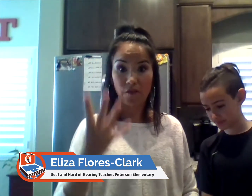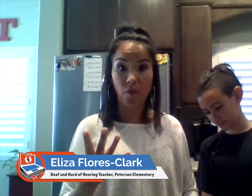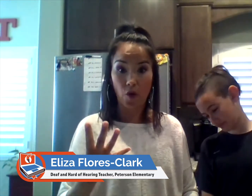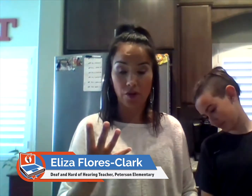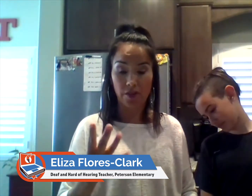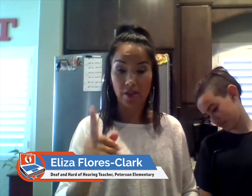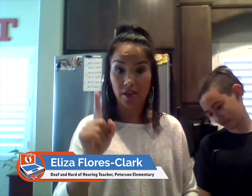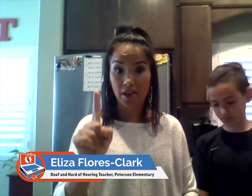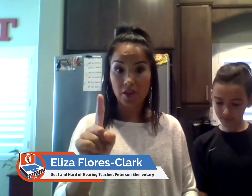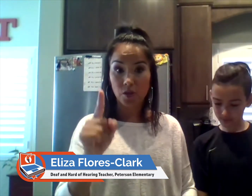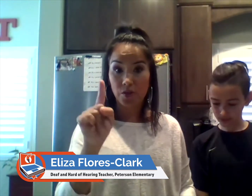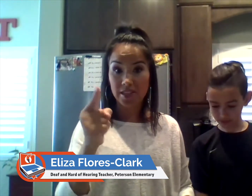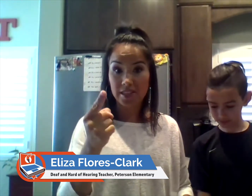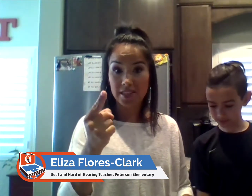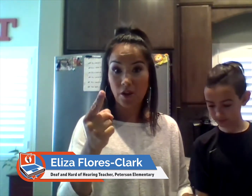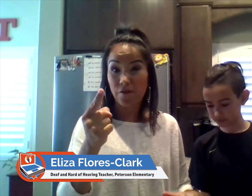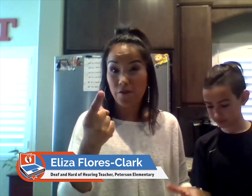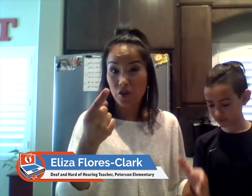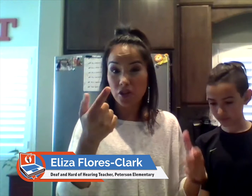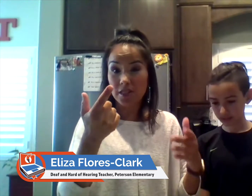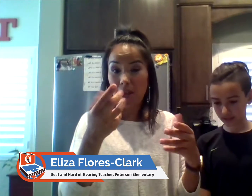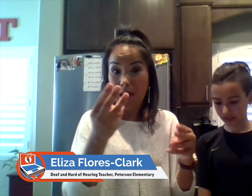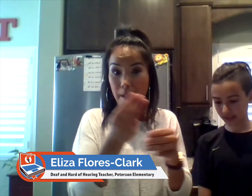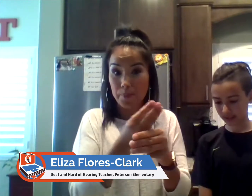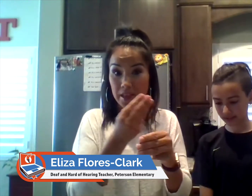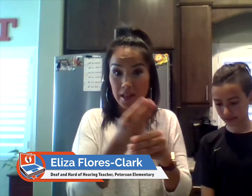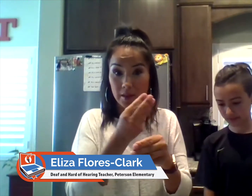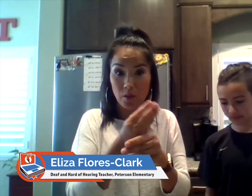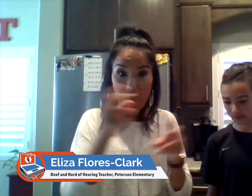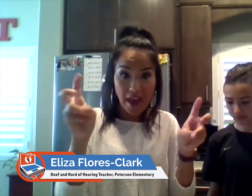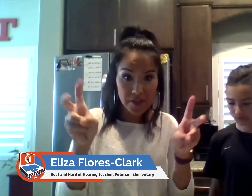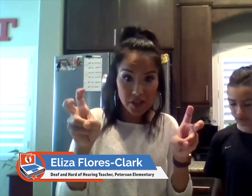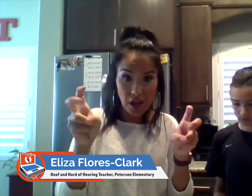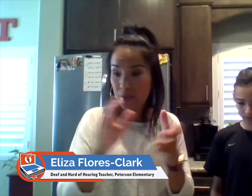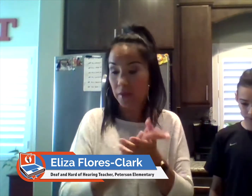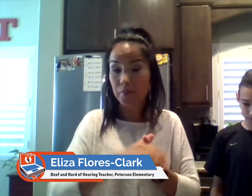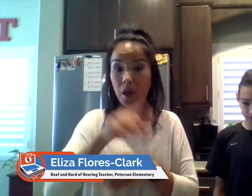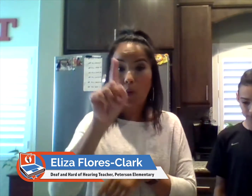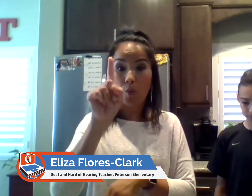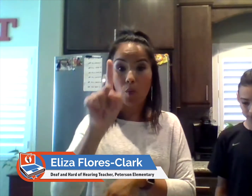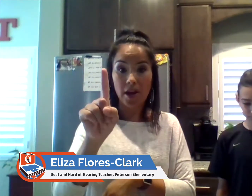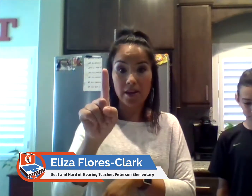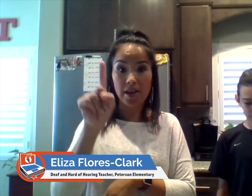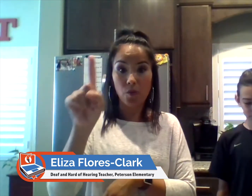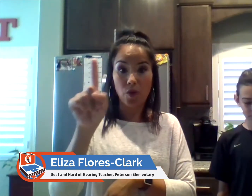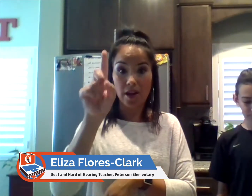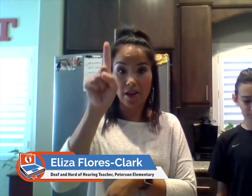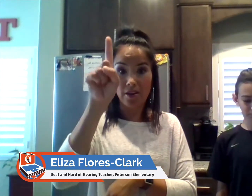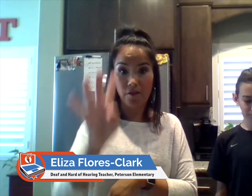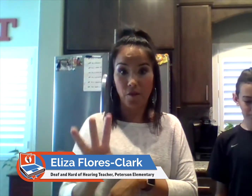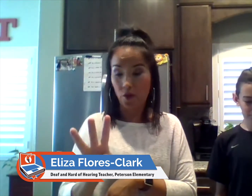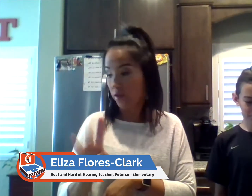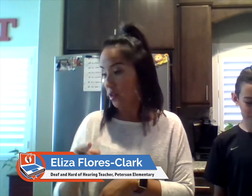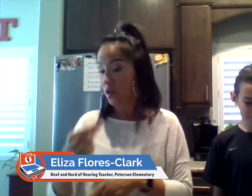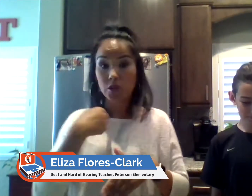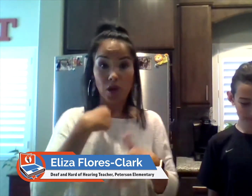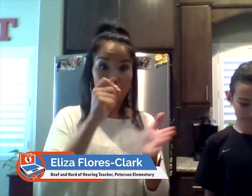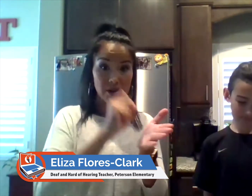1/4. So this is our first little math topic. 1 1/4. So I'm going to write